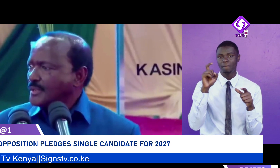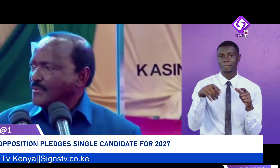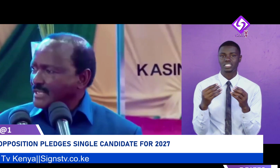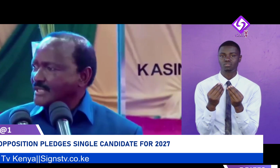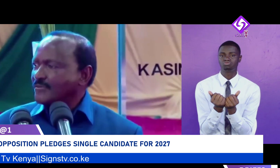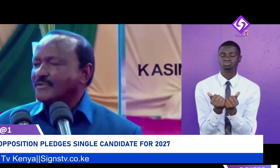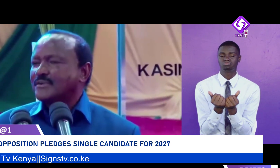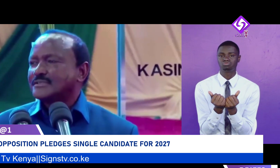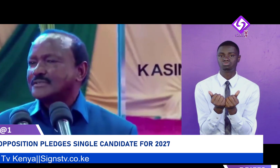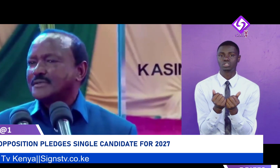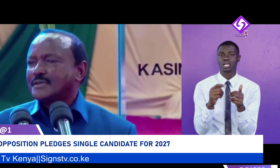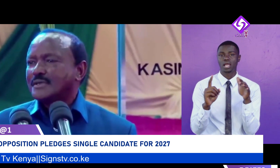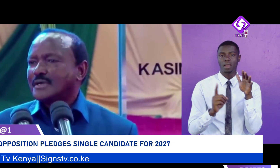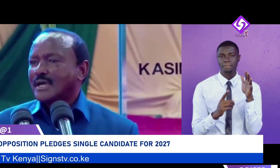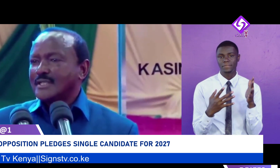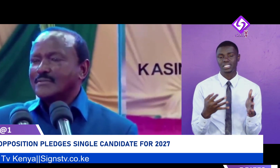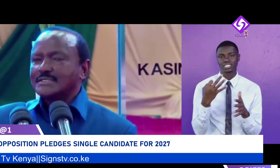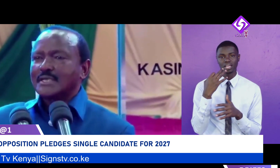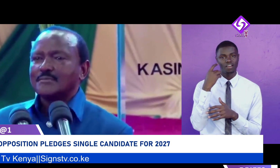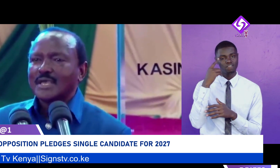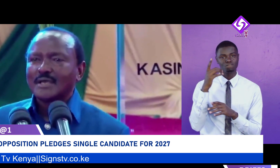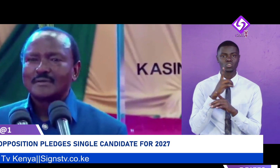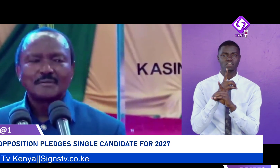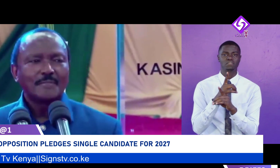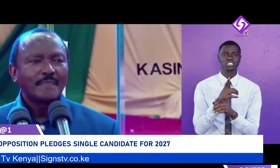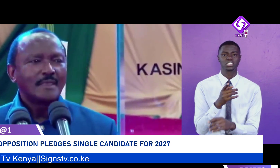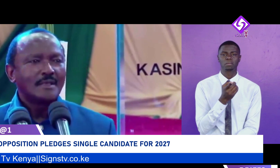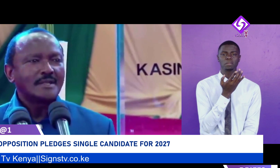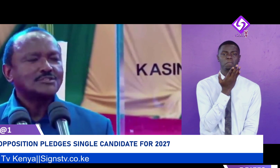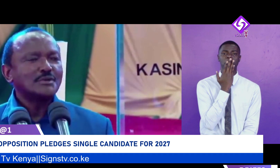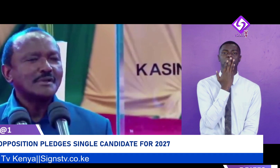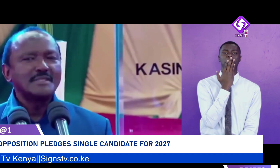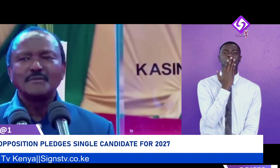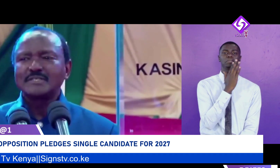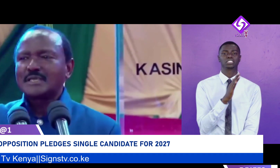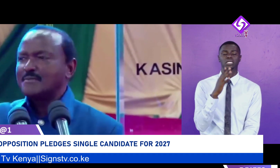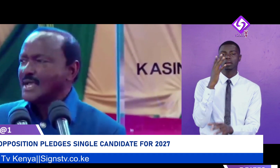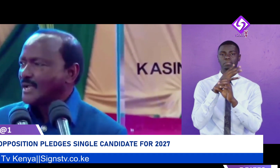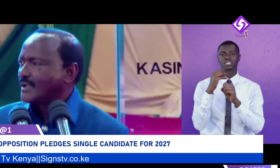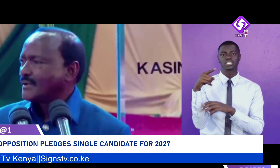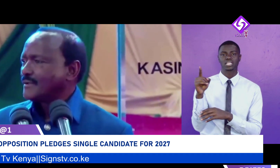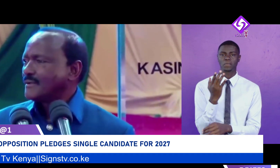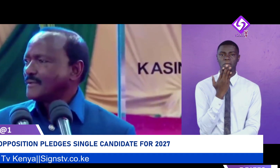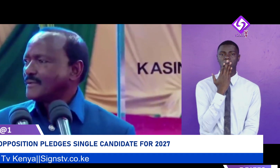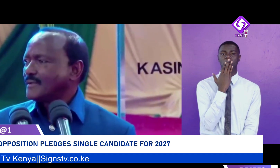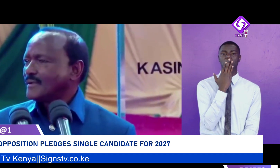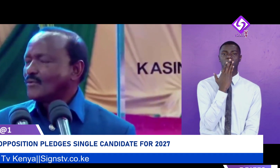The Minister for Defense ananyamaza kimya, rais mwenyewe ananyamaza kimya,